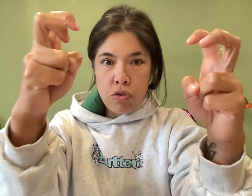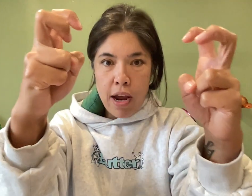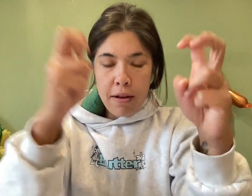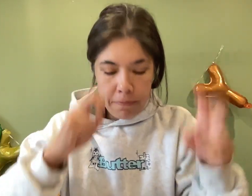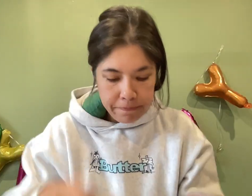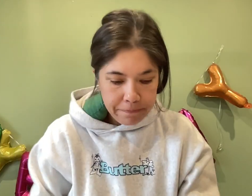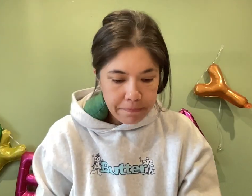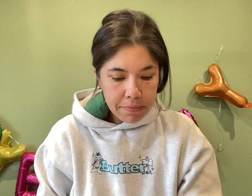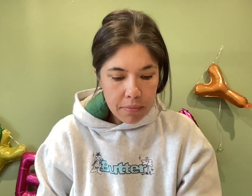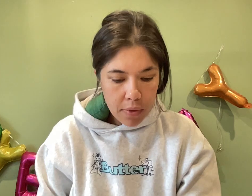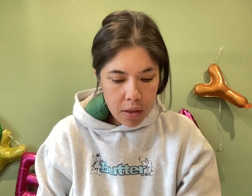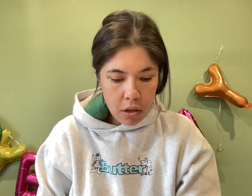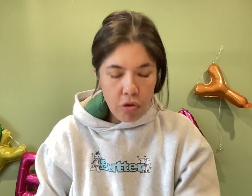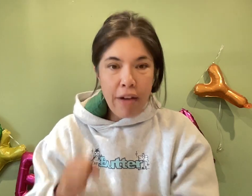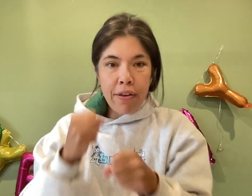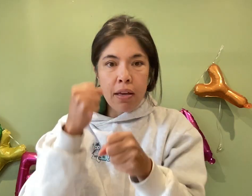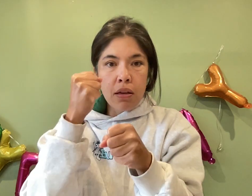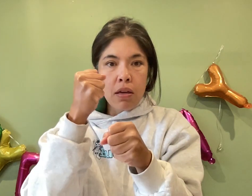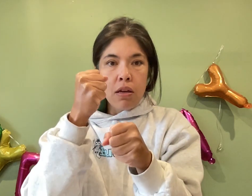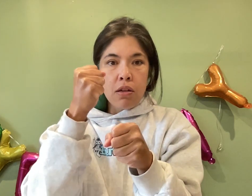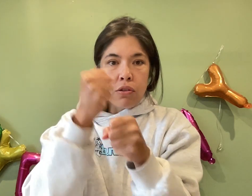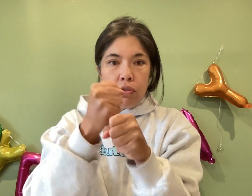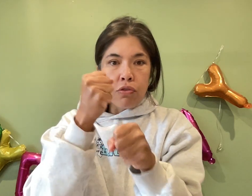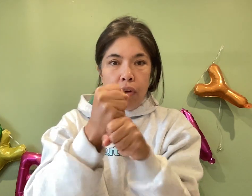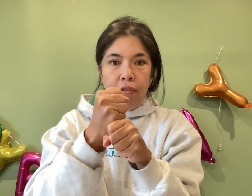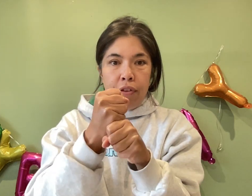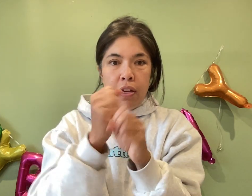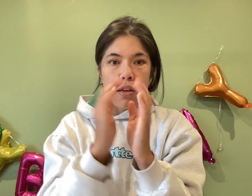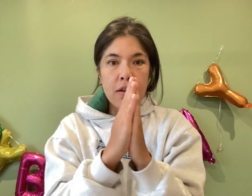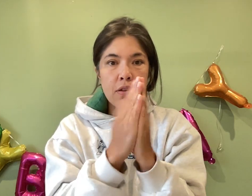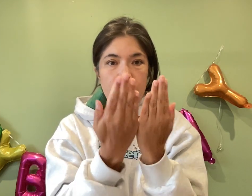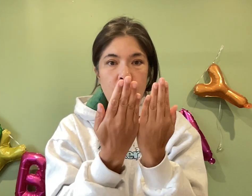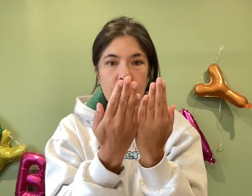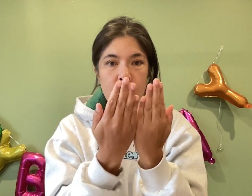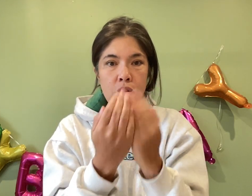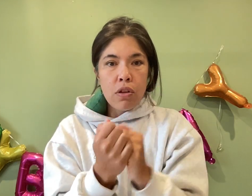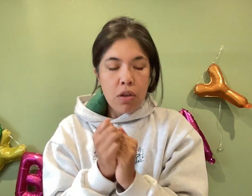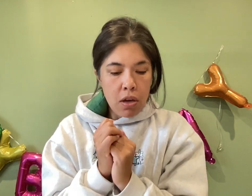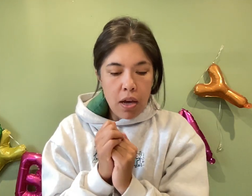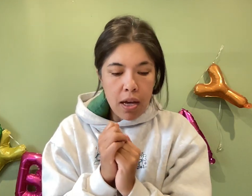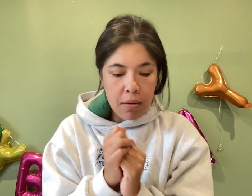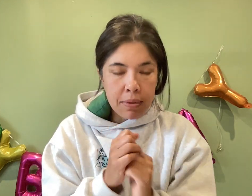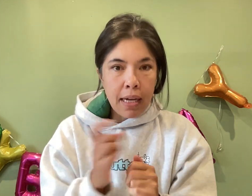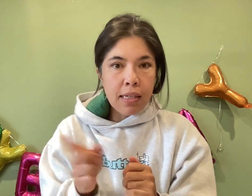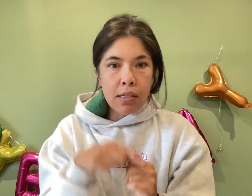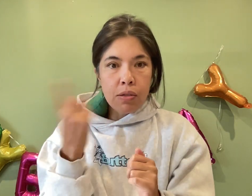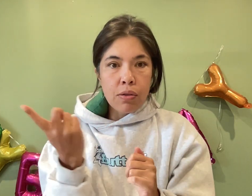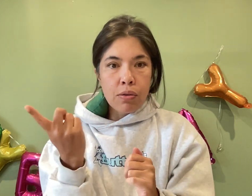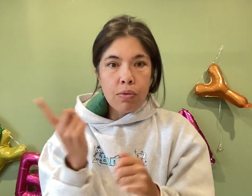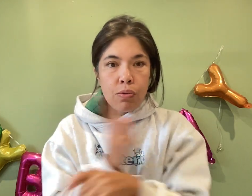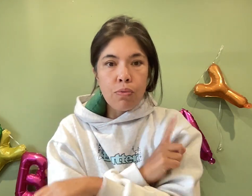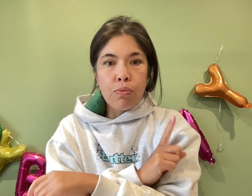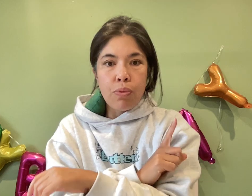train. Graphic, so graphic novel. Last